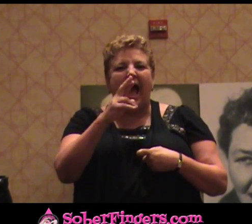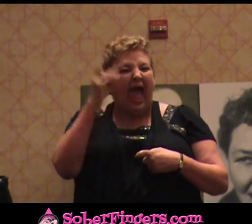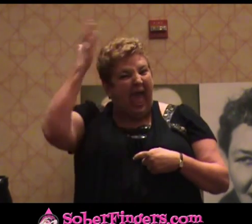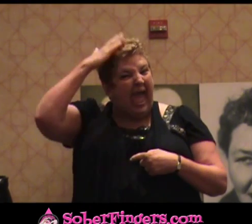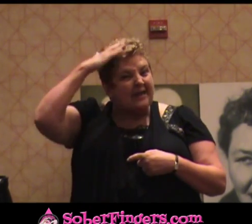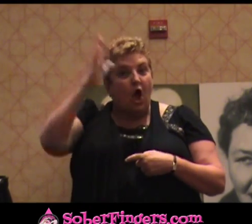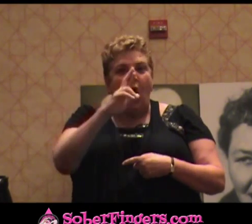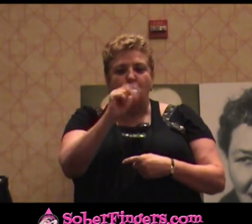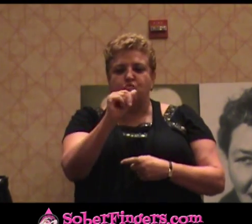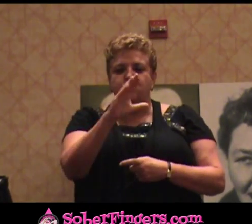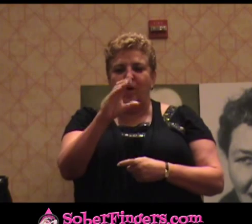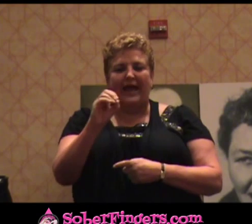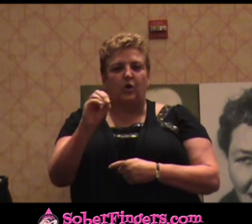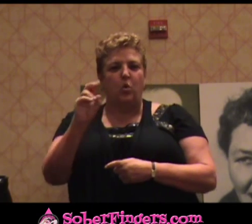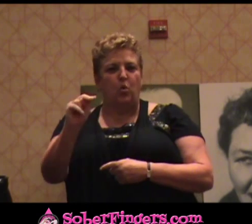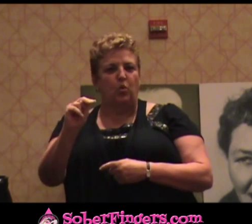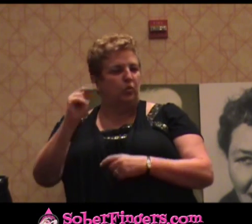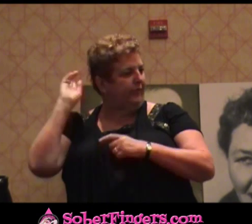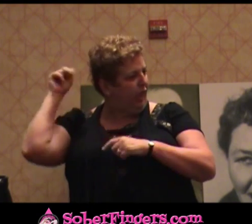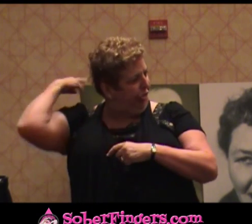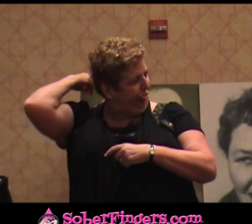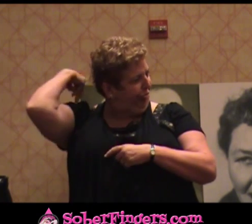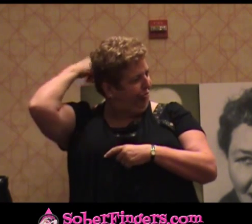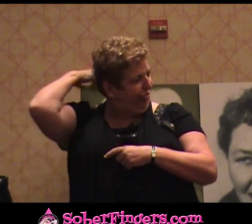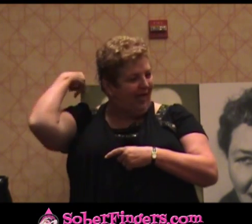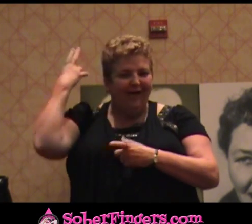I just be telling people, don't put this stuff on Facebook. That's all I'm saying.